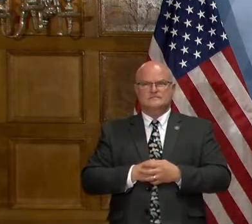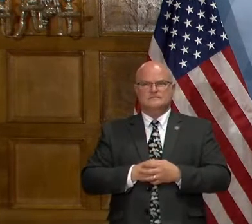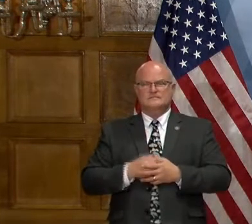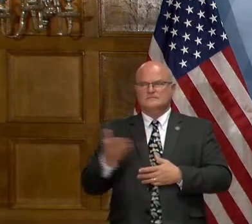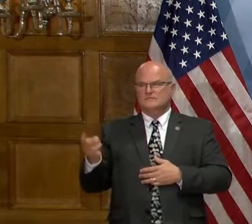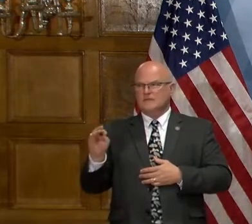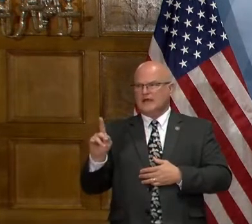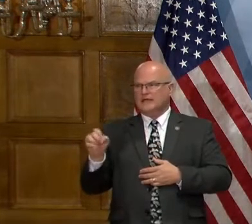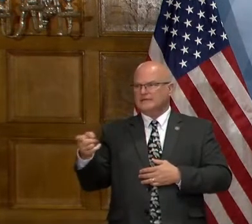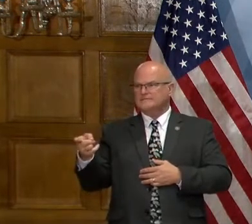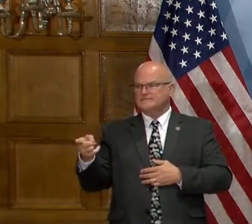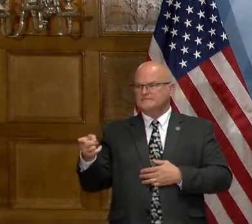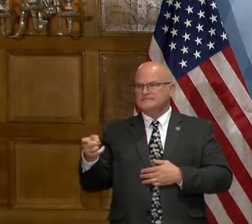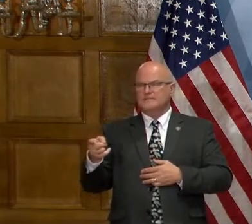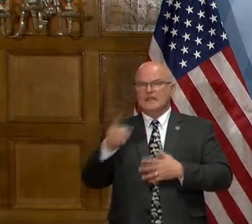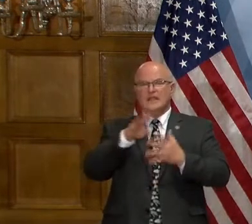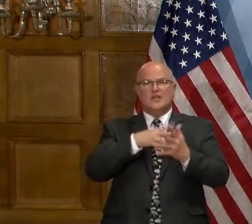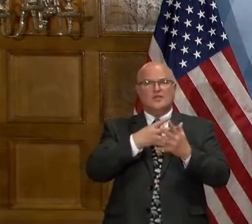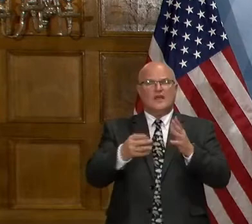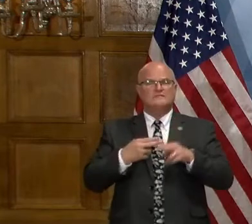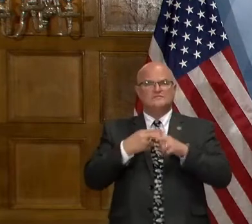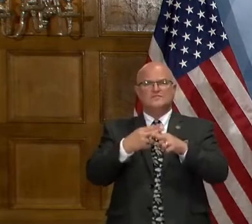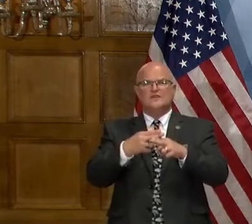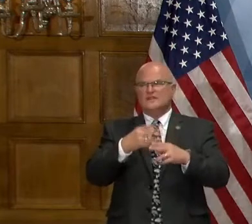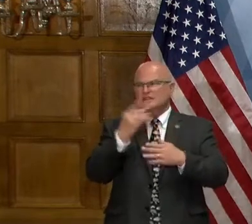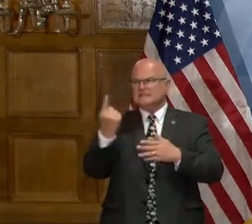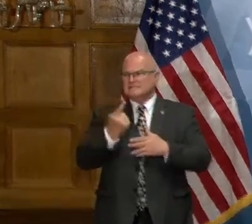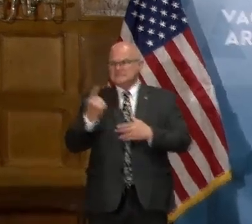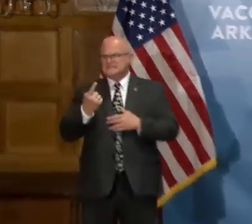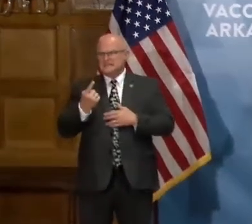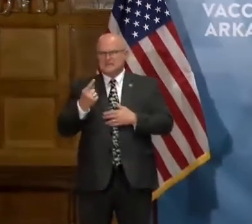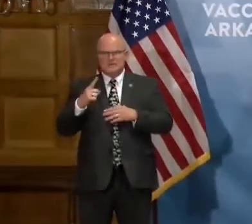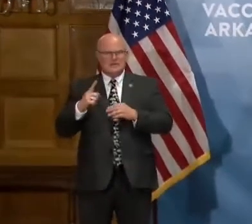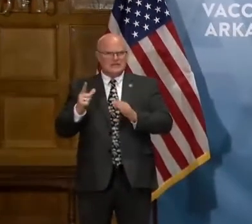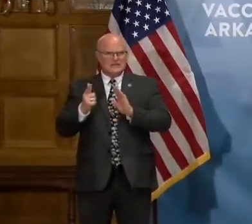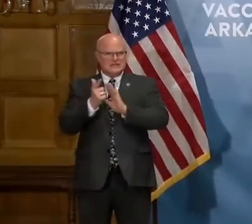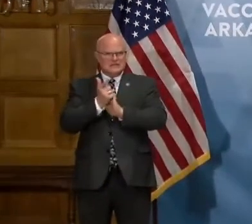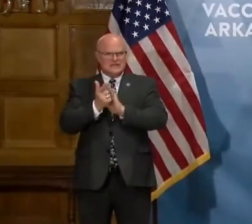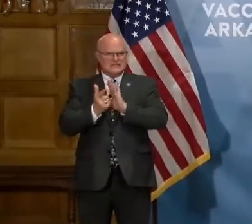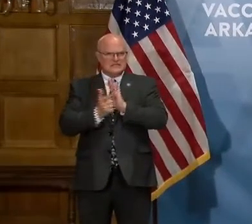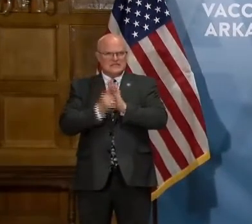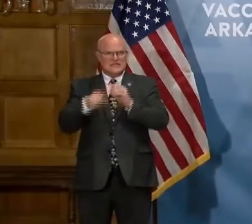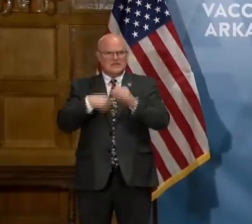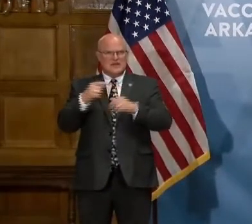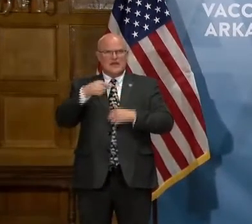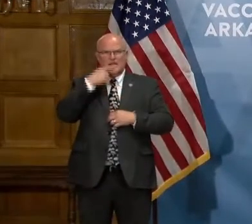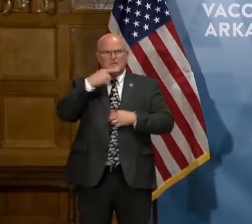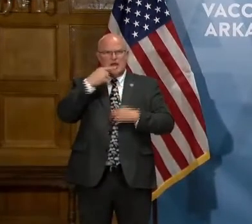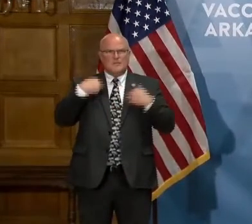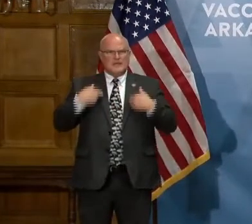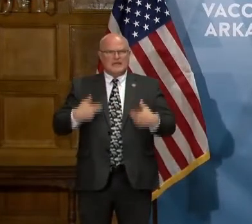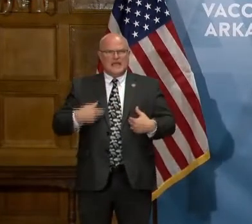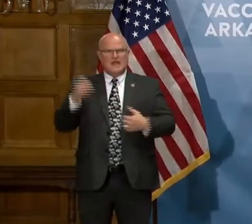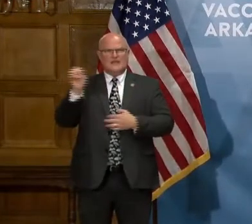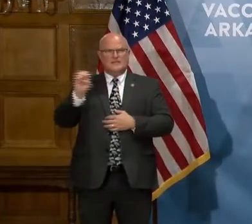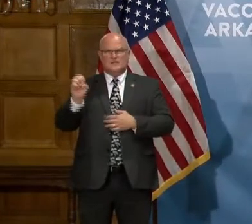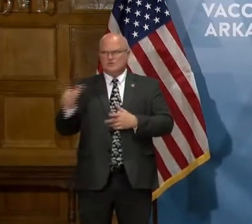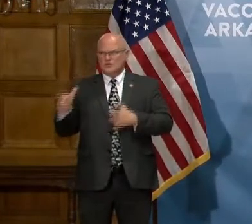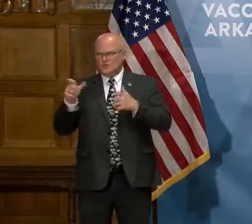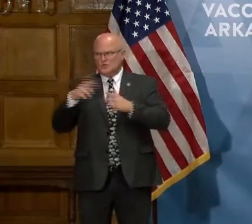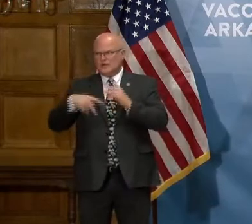Go ahead, Mike. In your graphic, there was a reference to some legislation regarding the public health emergency. You read